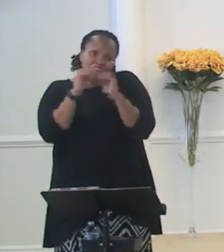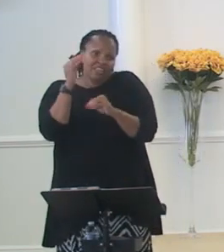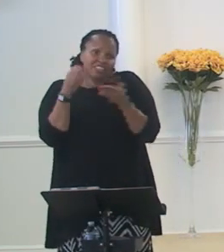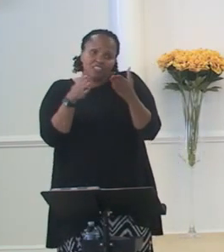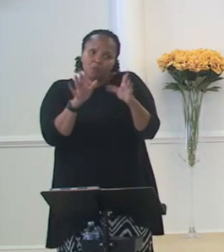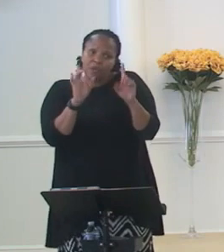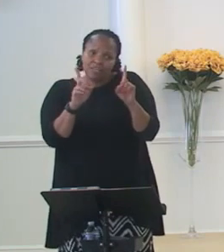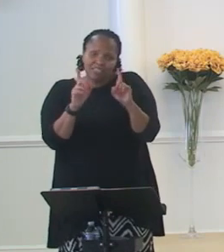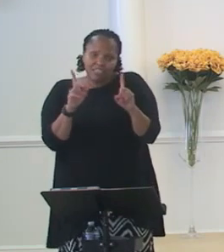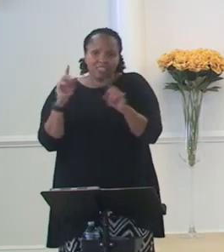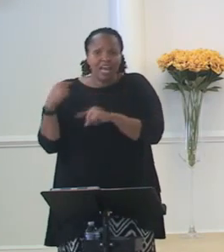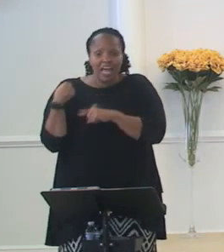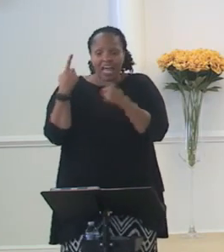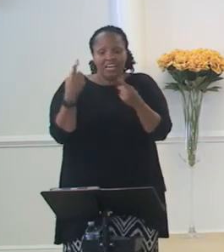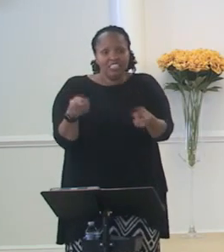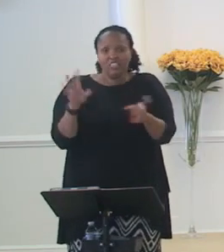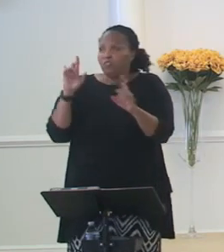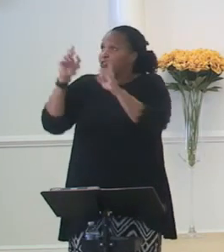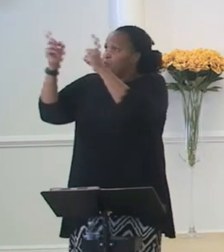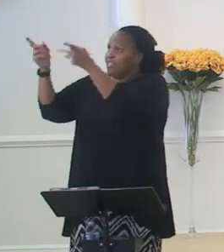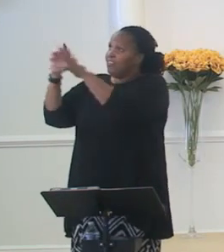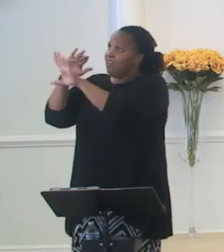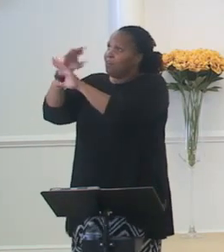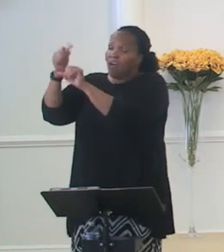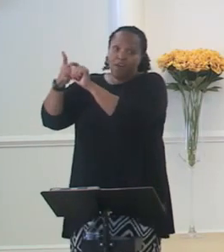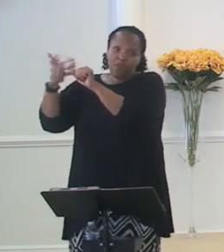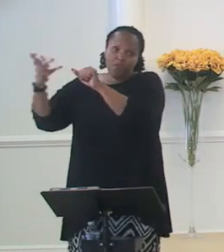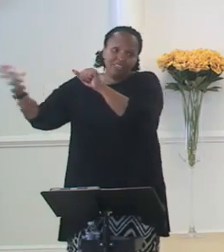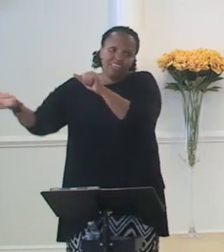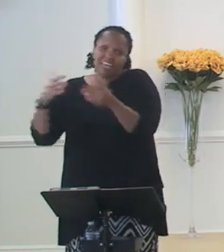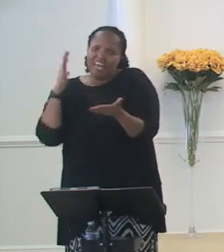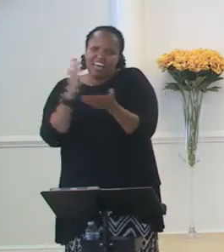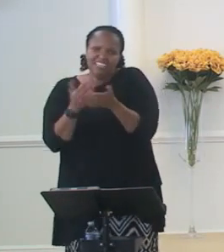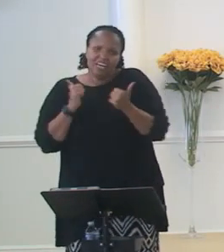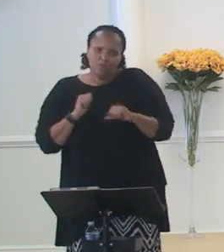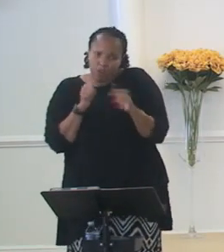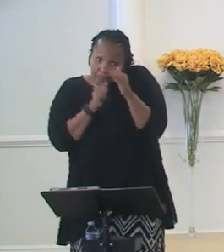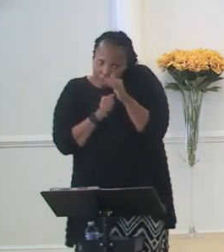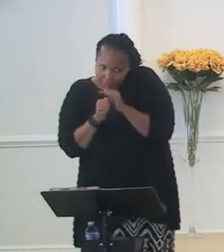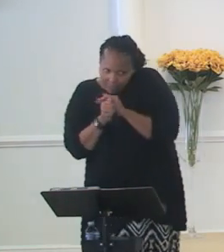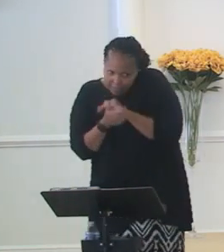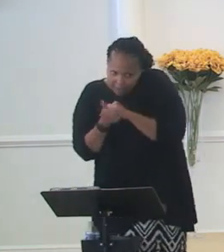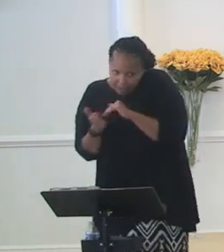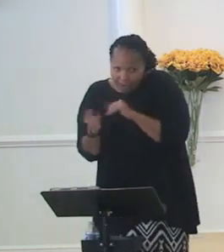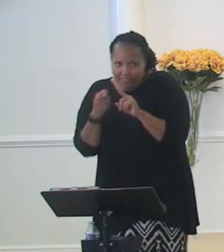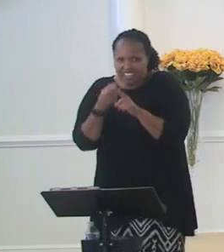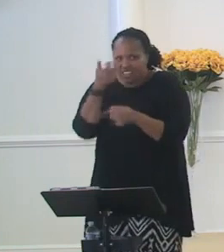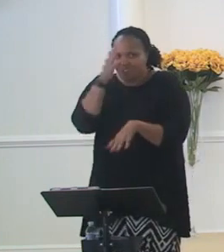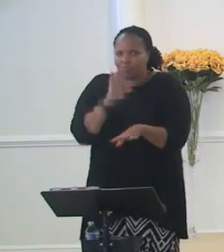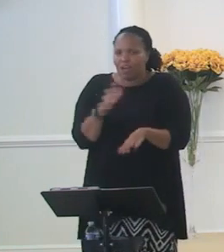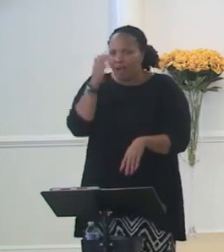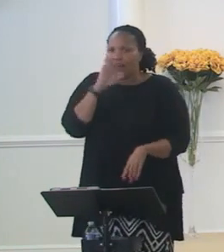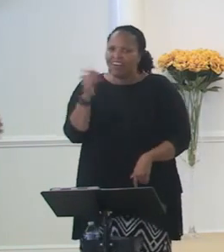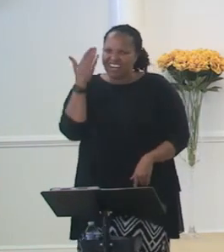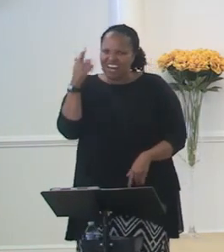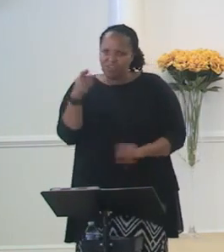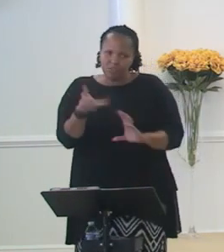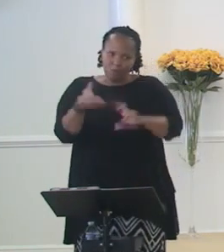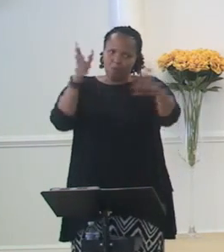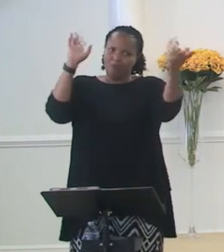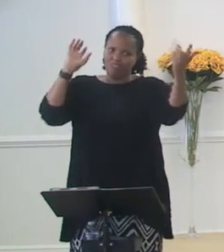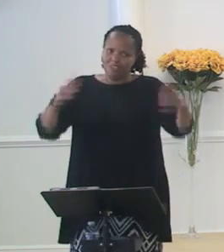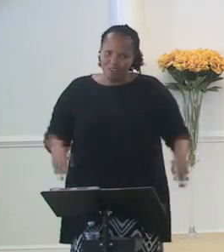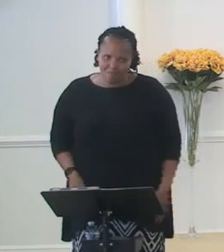be together until you give him all the pieces. Stop trying to hide the pieces from God. He know you was messed up.